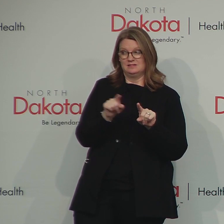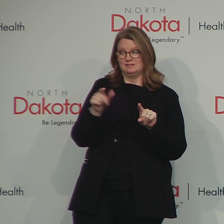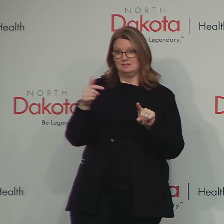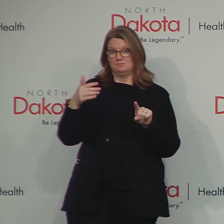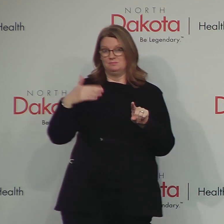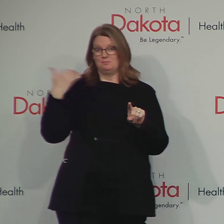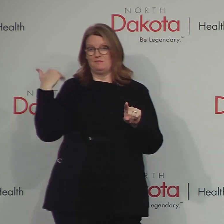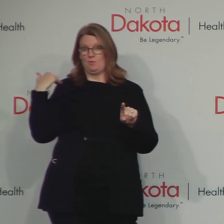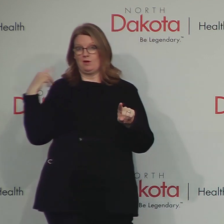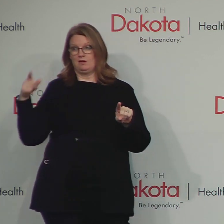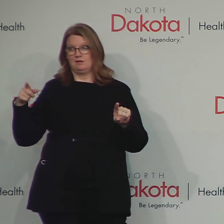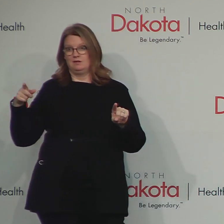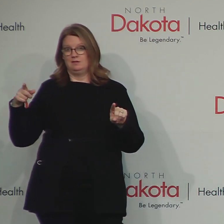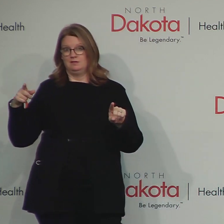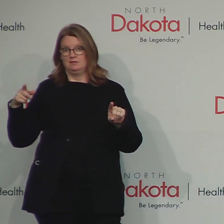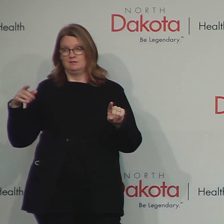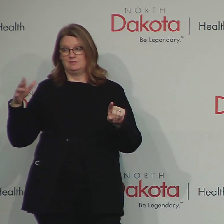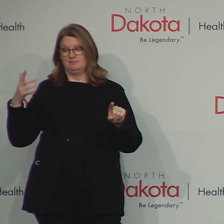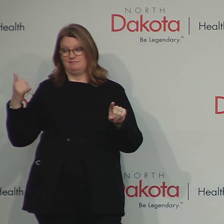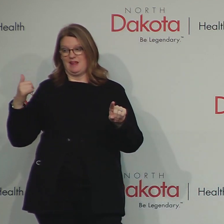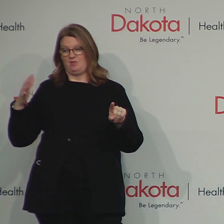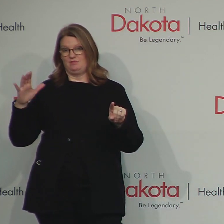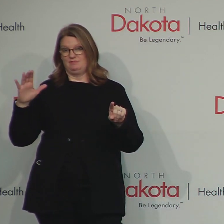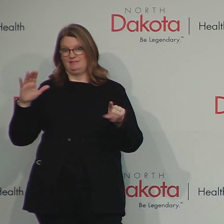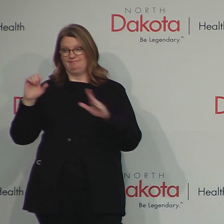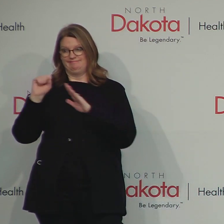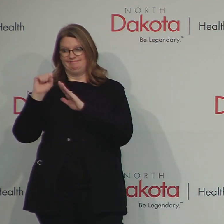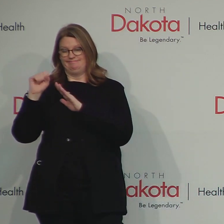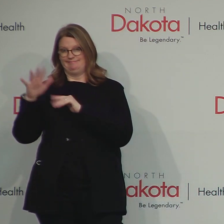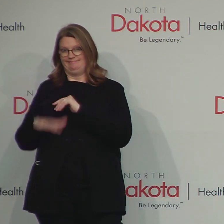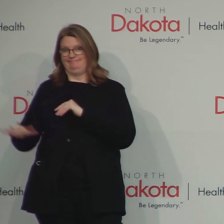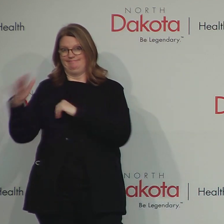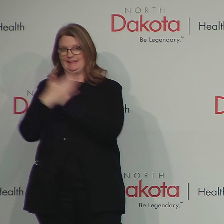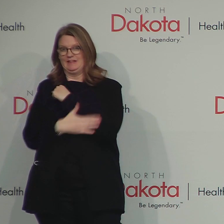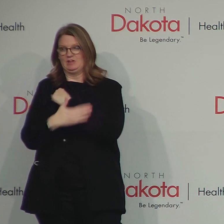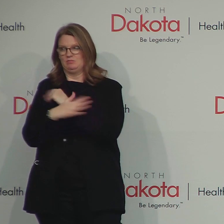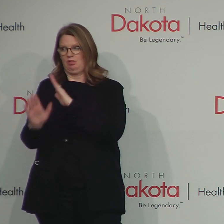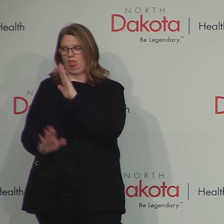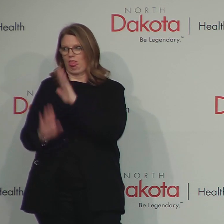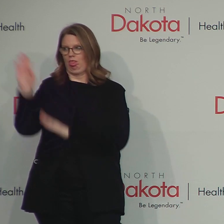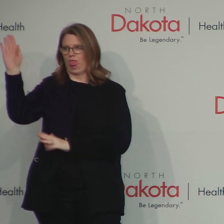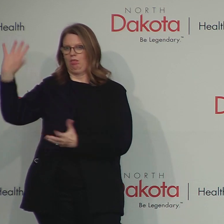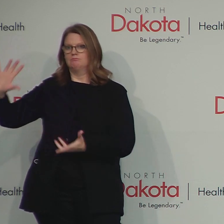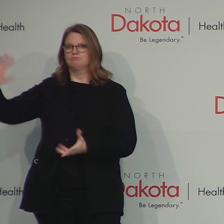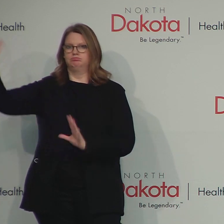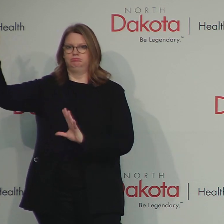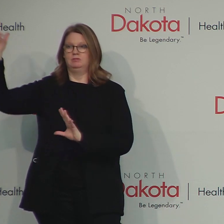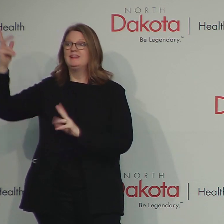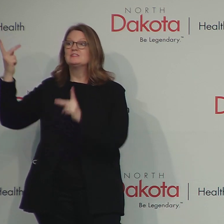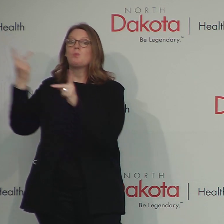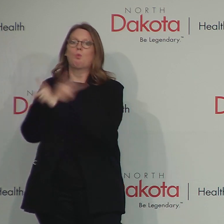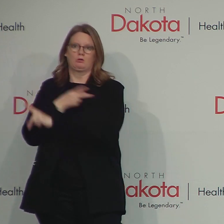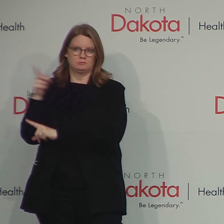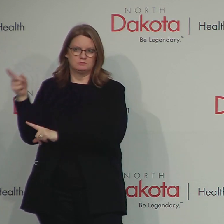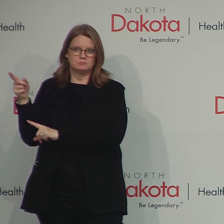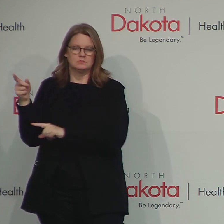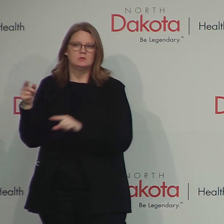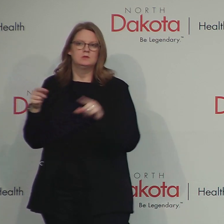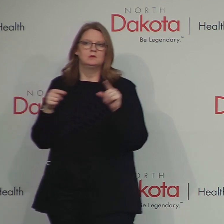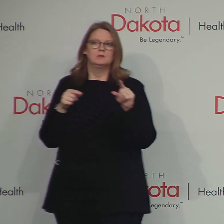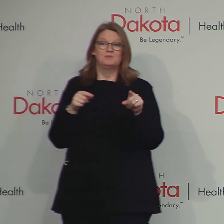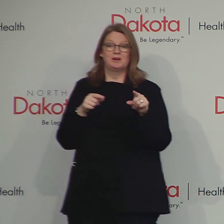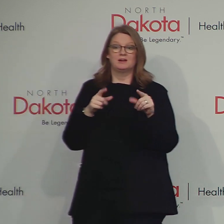than it ever has been. And we're in a very unique situation to be in a position to be, relaxing some protocols